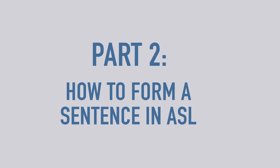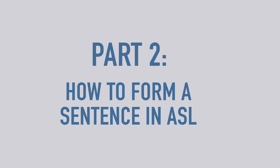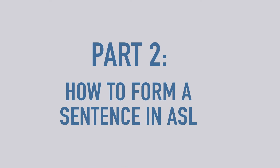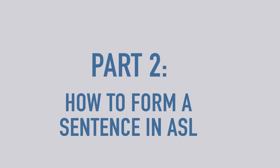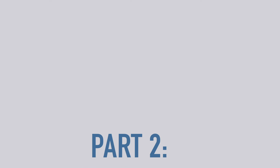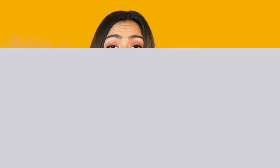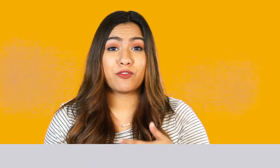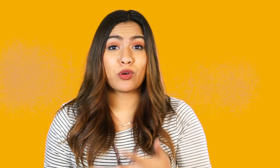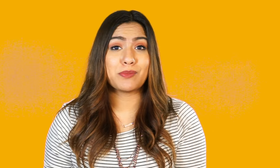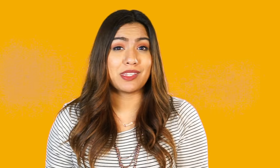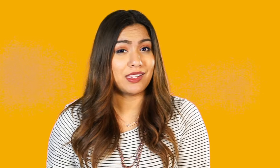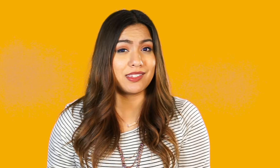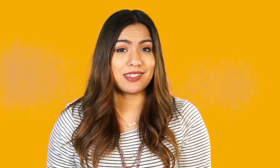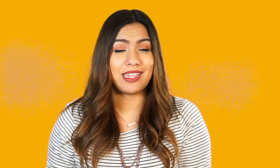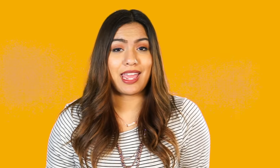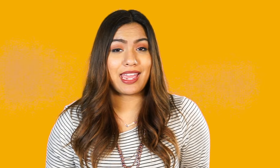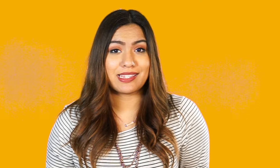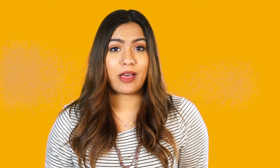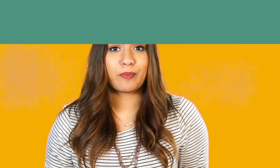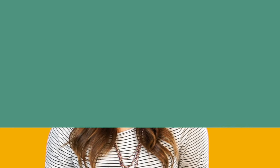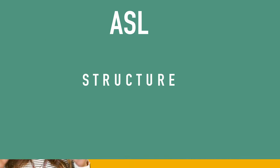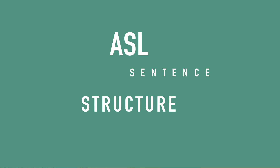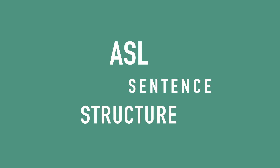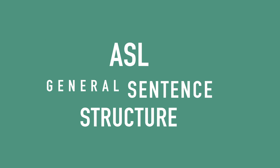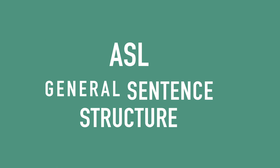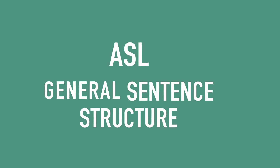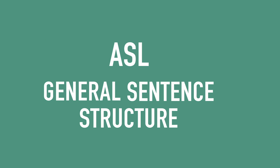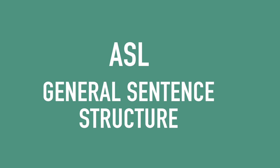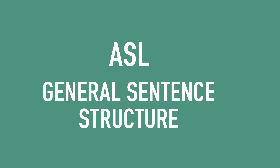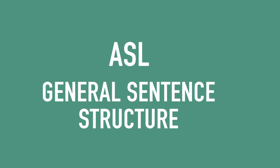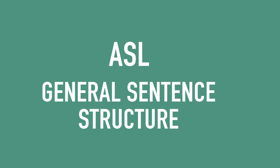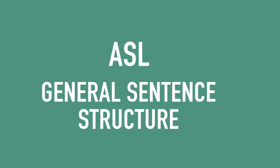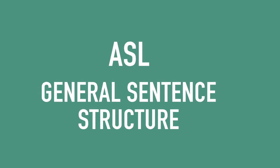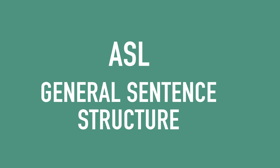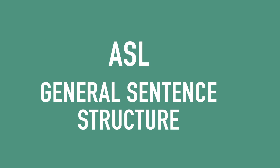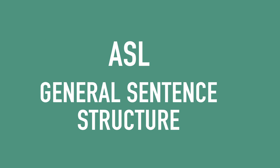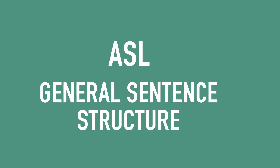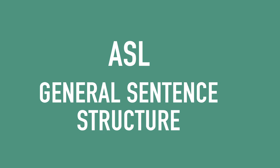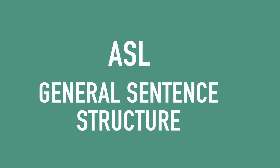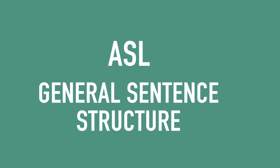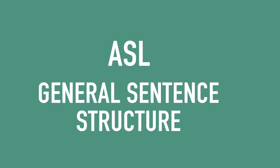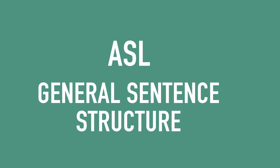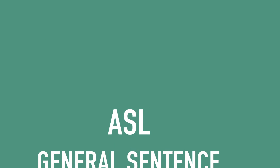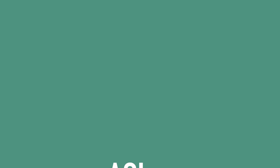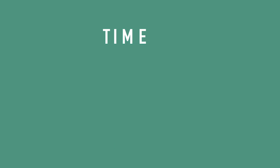If you're wondering how to form sentences in ASL, we have a general sentence structure, which is